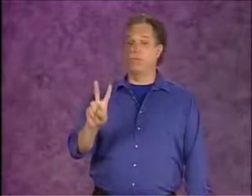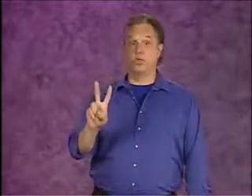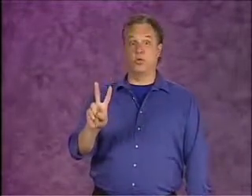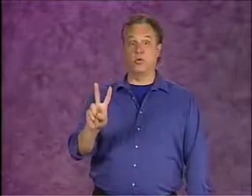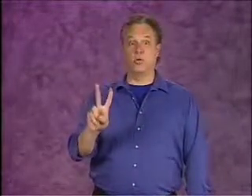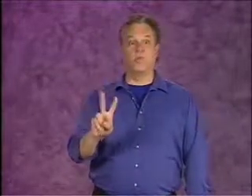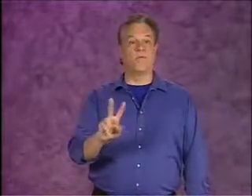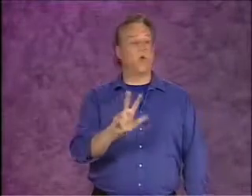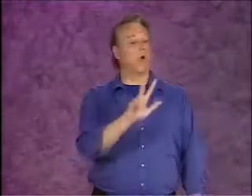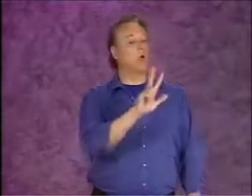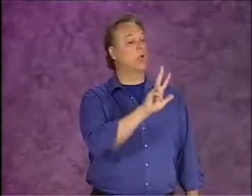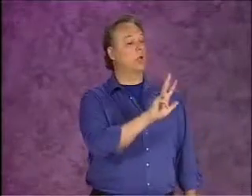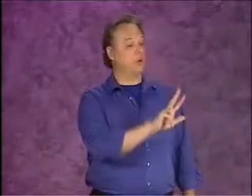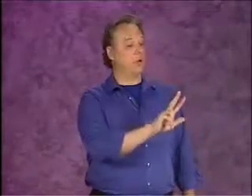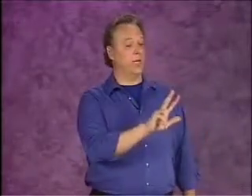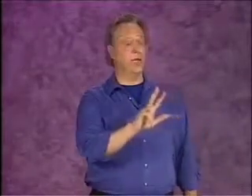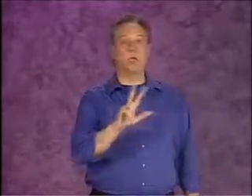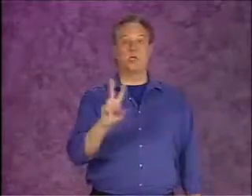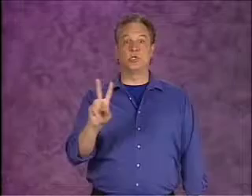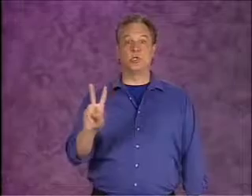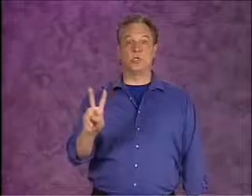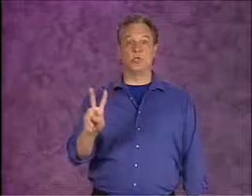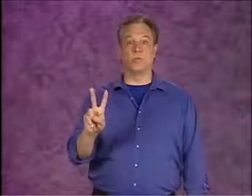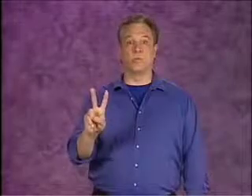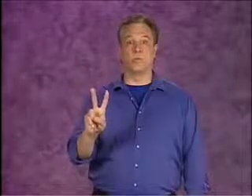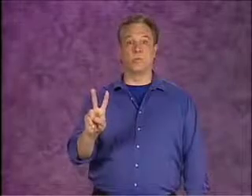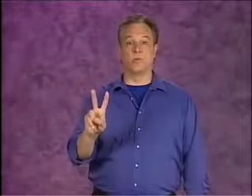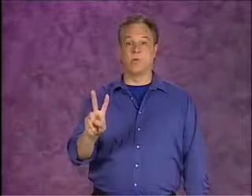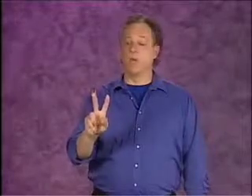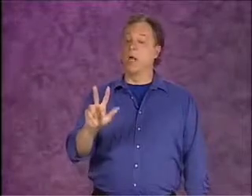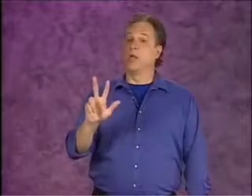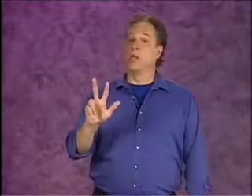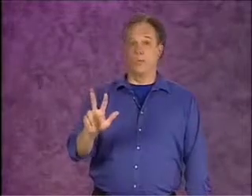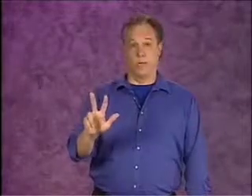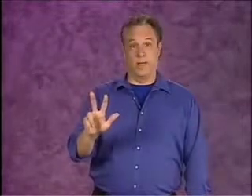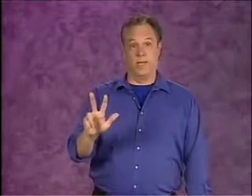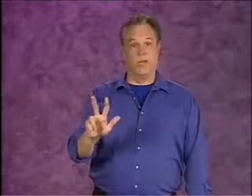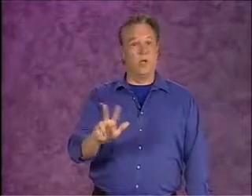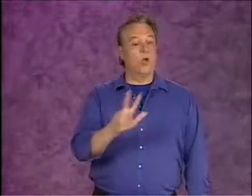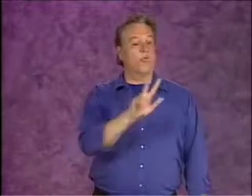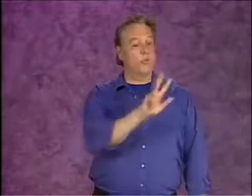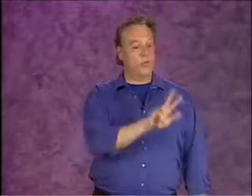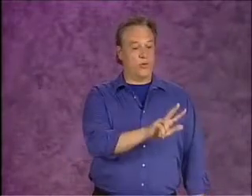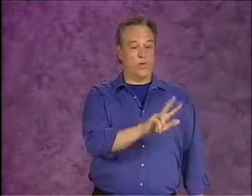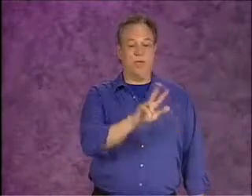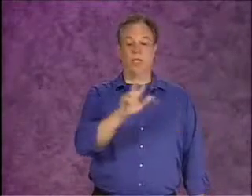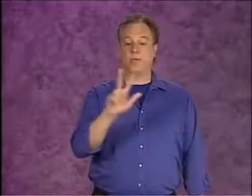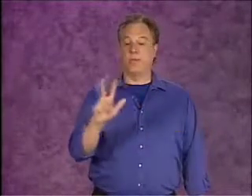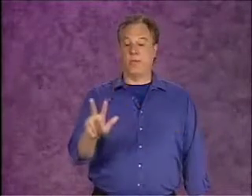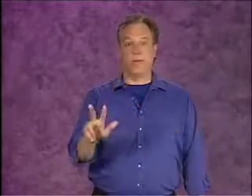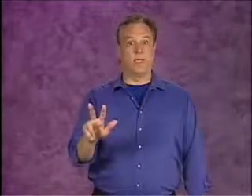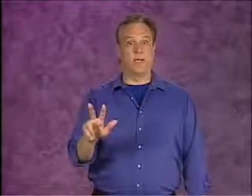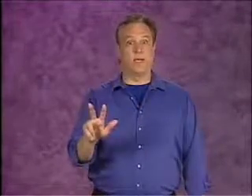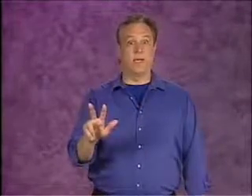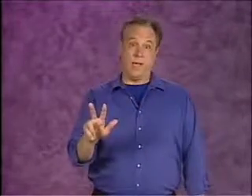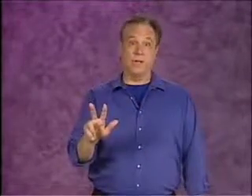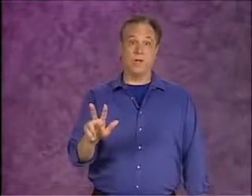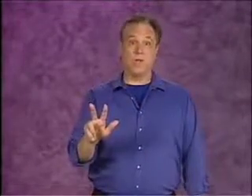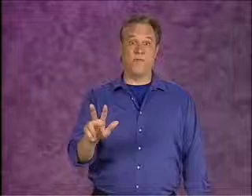2 for 32. 3 for 33, and so